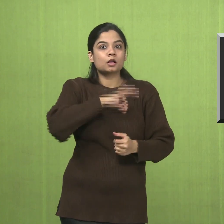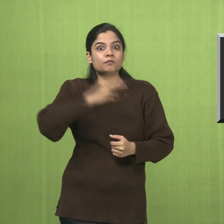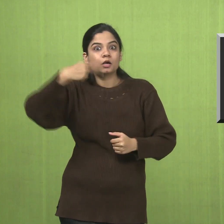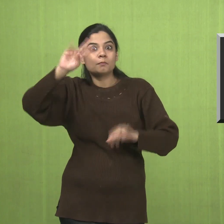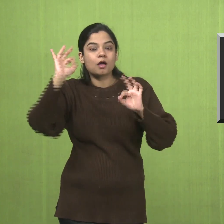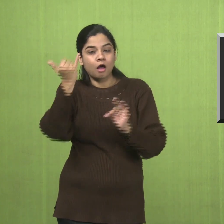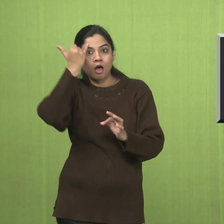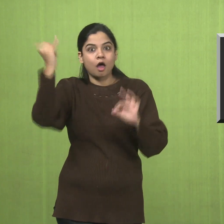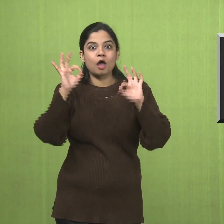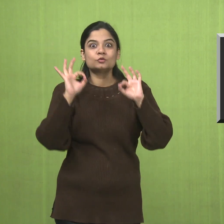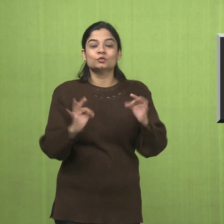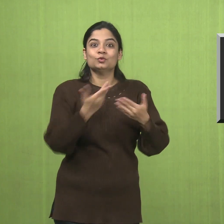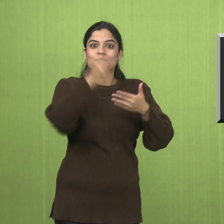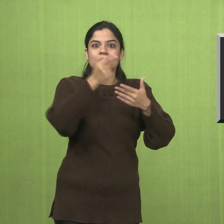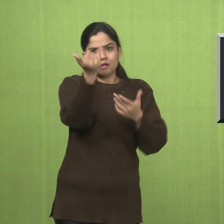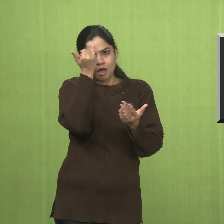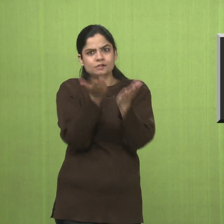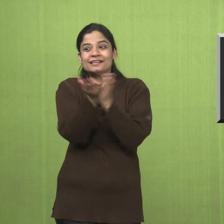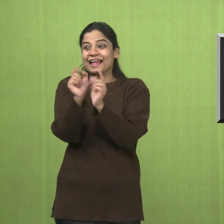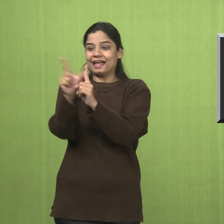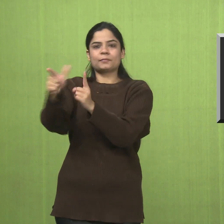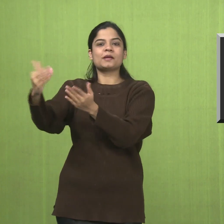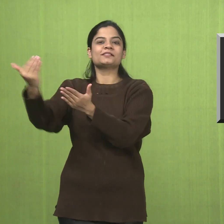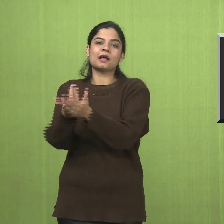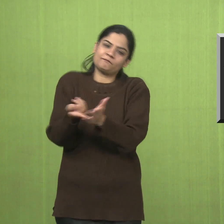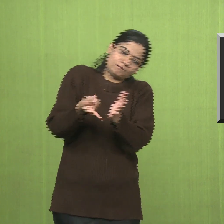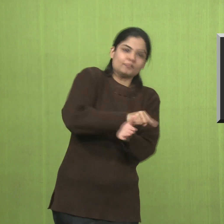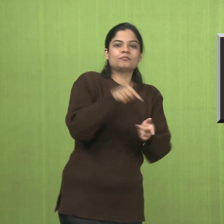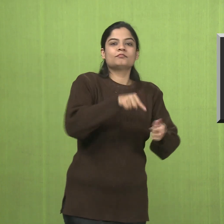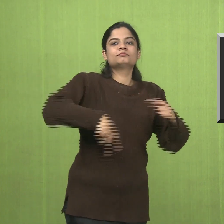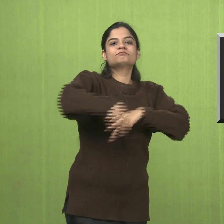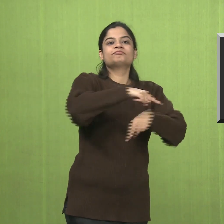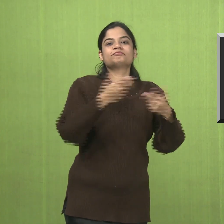using biogas. So it's a very good idea to use biogas to save a lot of energy.